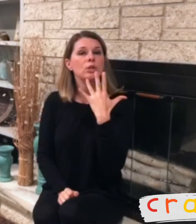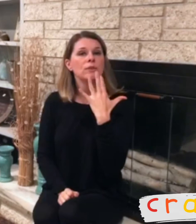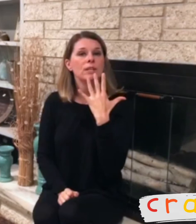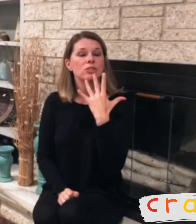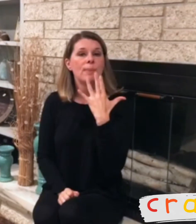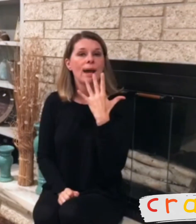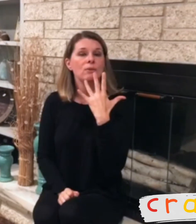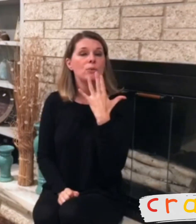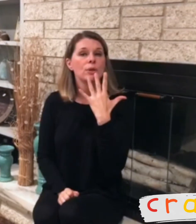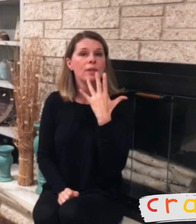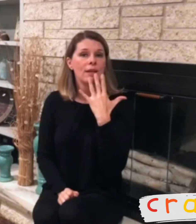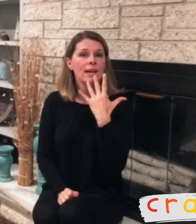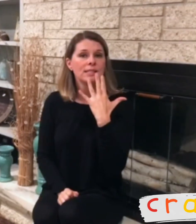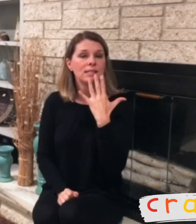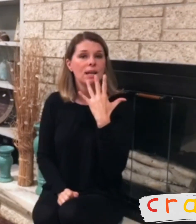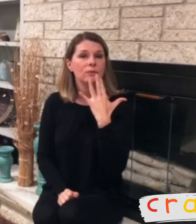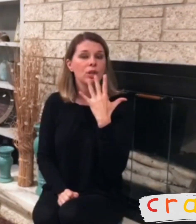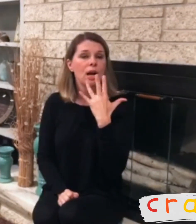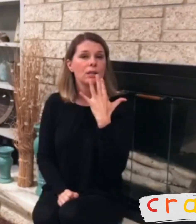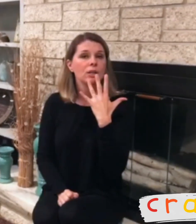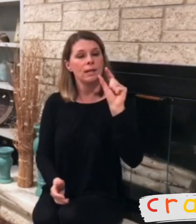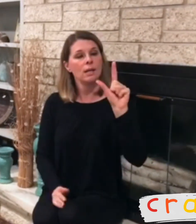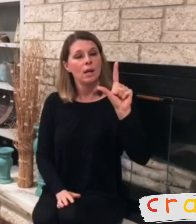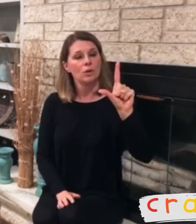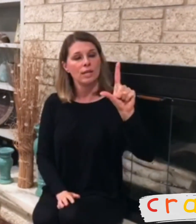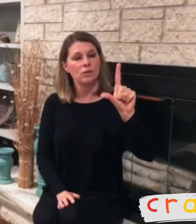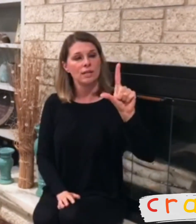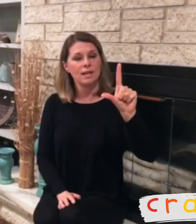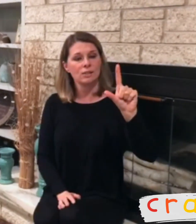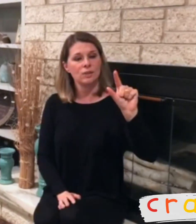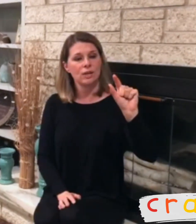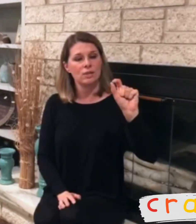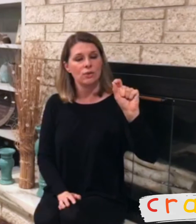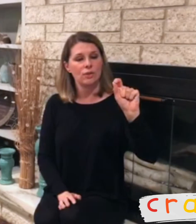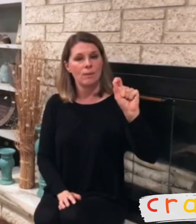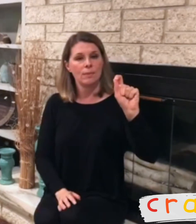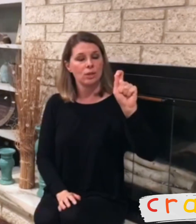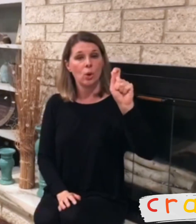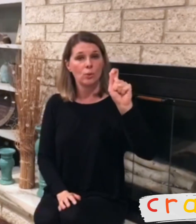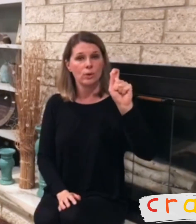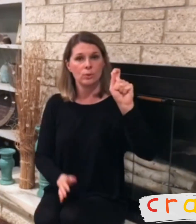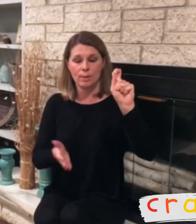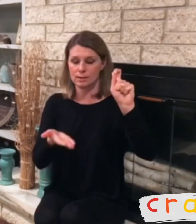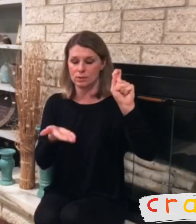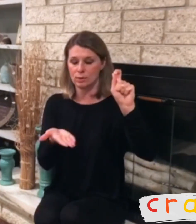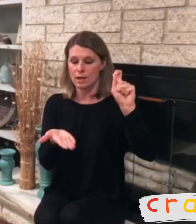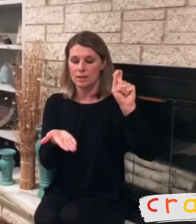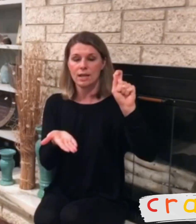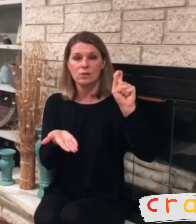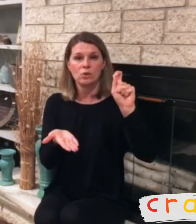your fingers back and forth. That's the sign for color. Take your index finger and your thumb, like you're holding onto a pencil. The hand you don't